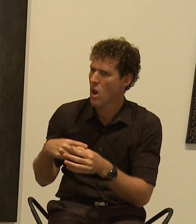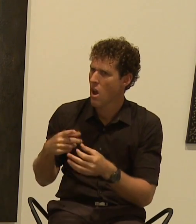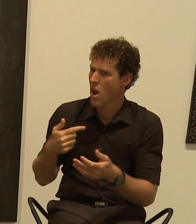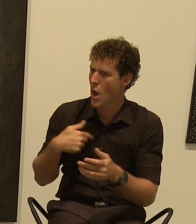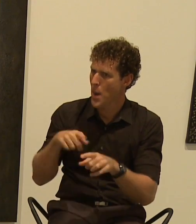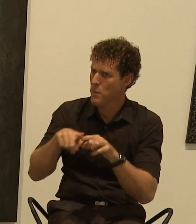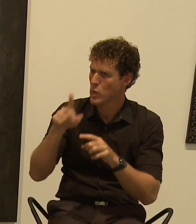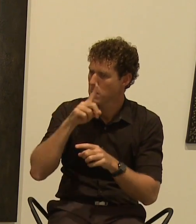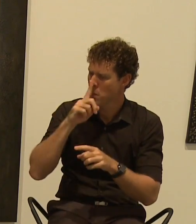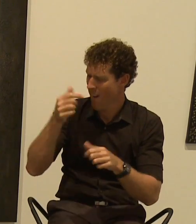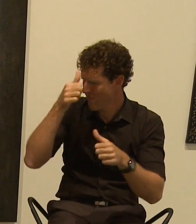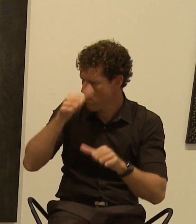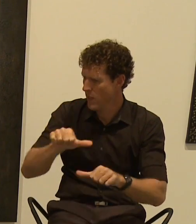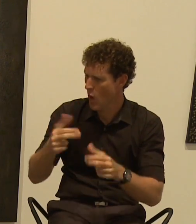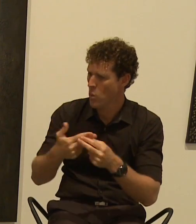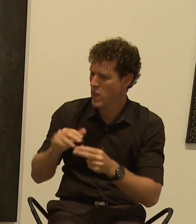Most people are familiar with your